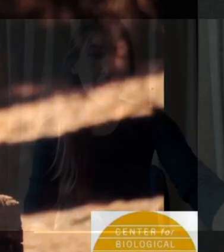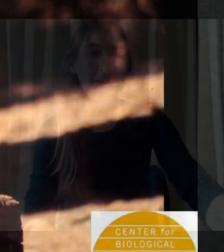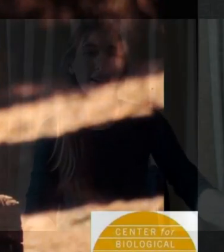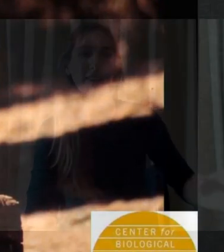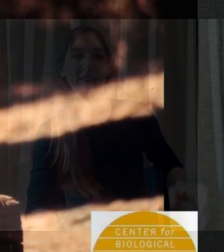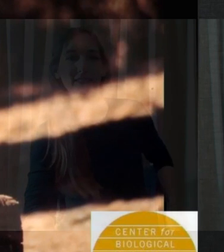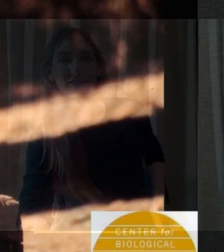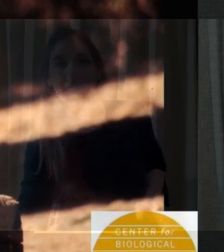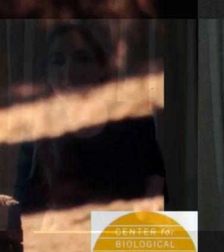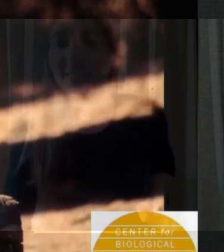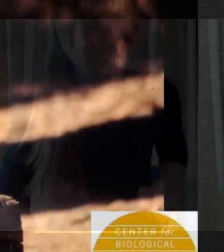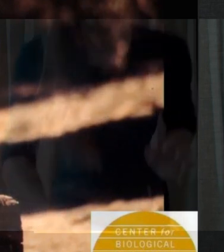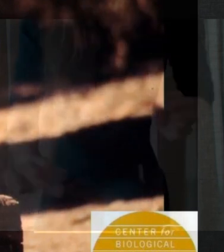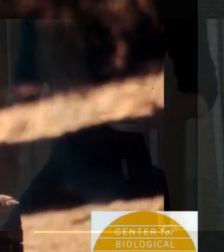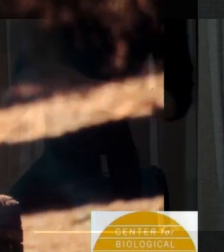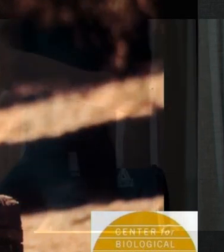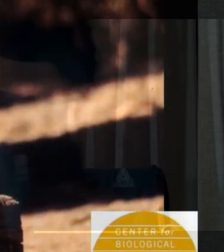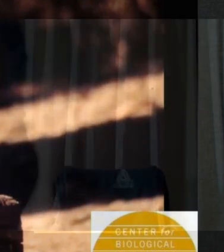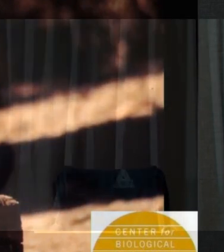Okay, be right back. Okay.